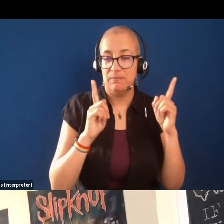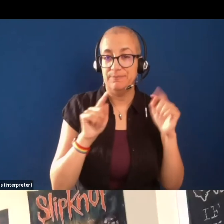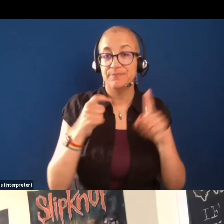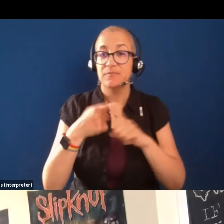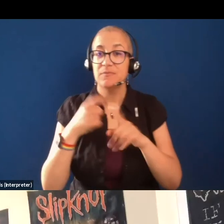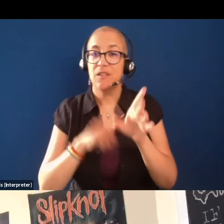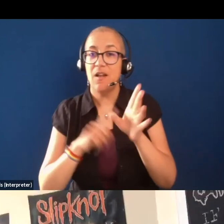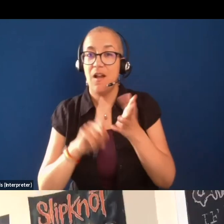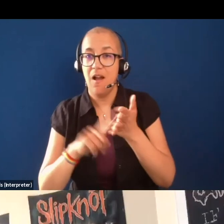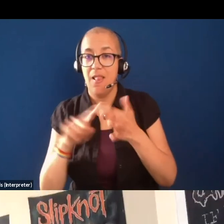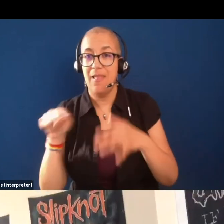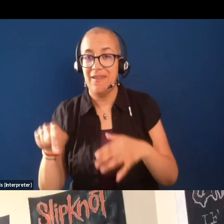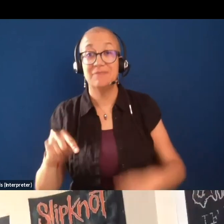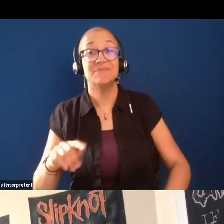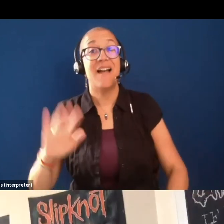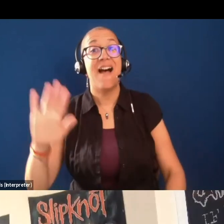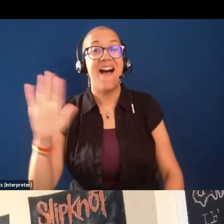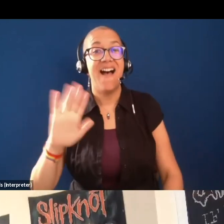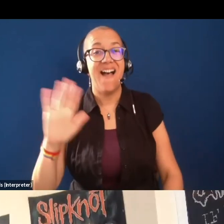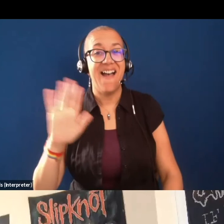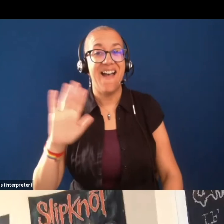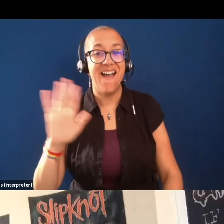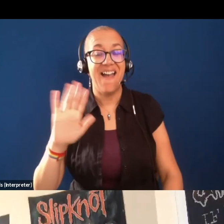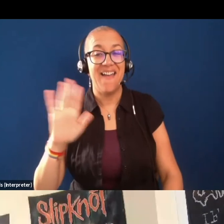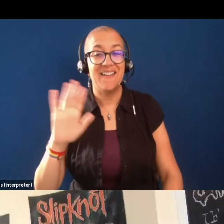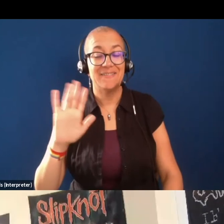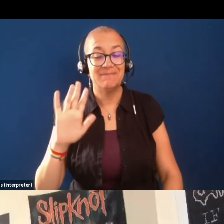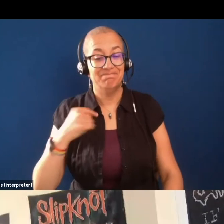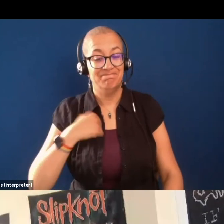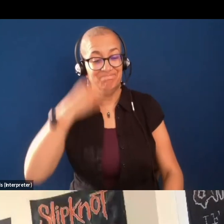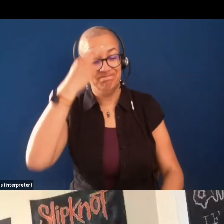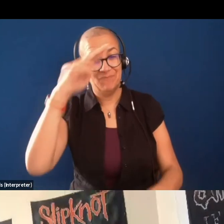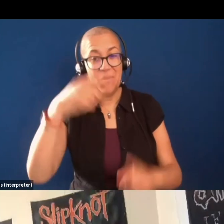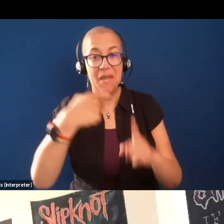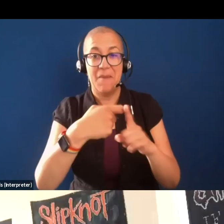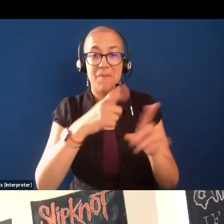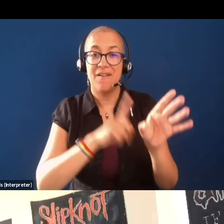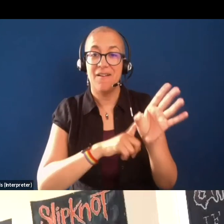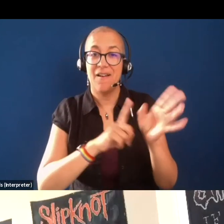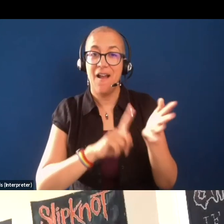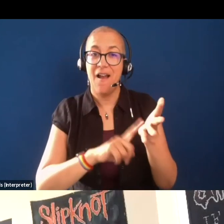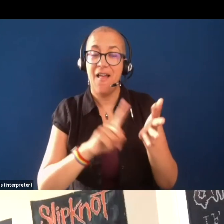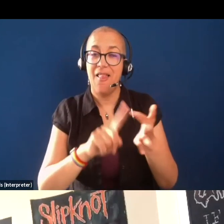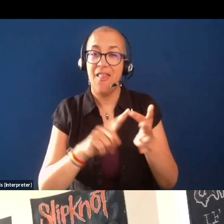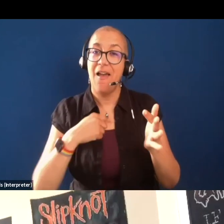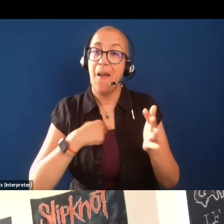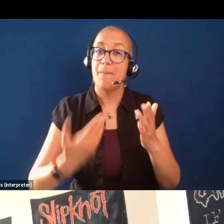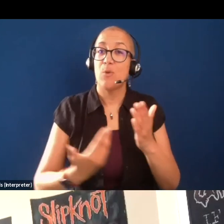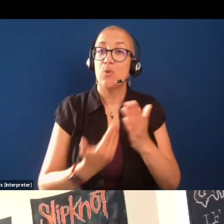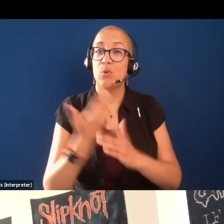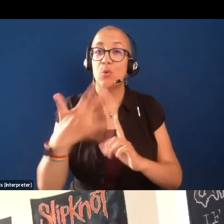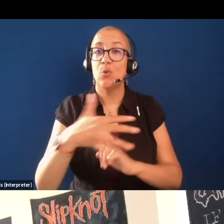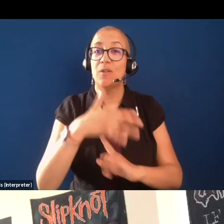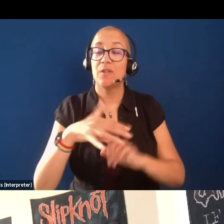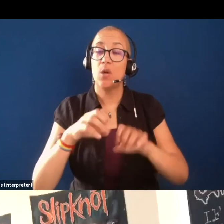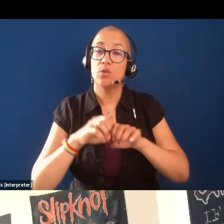me. Hi, yeah, Kyle, I'm the new social media marketing